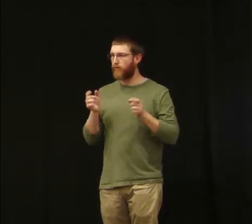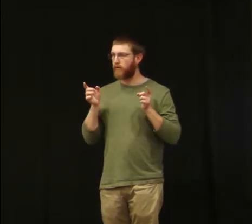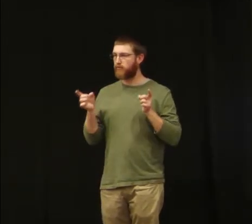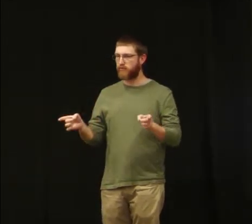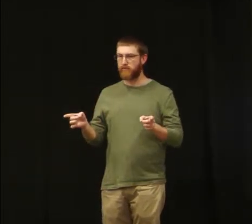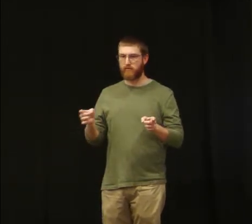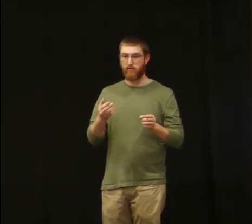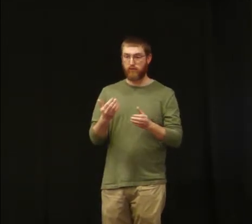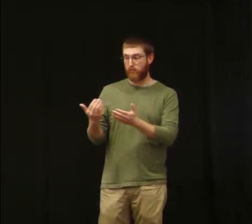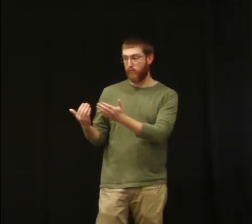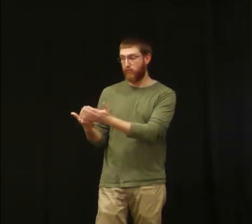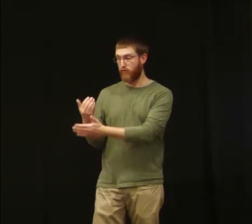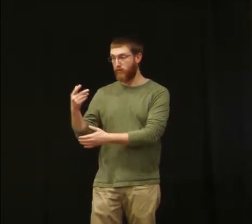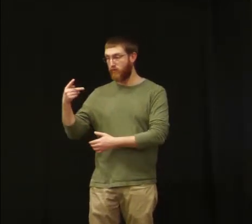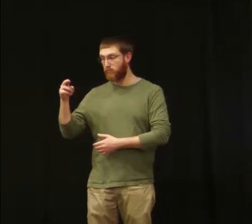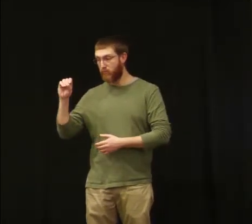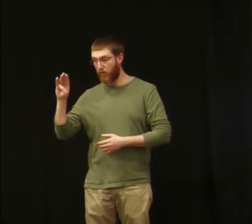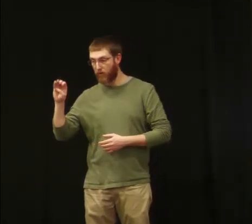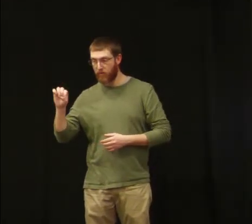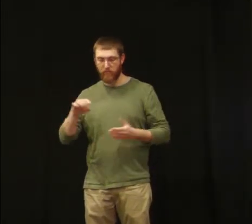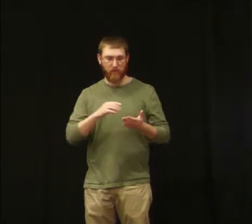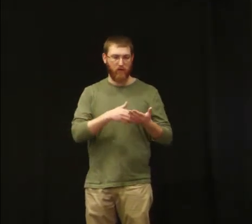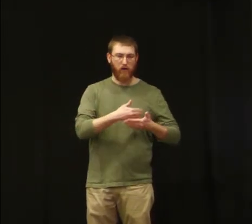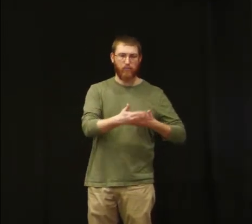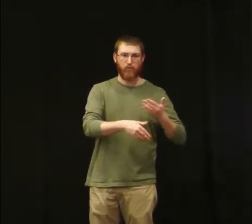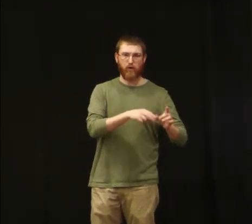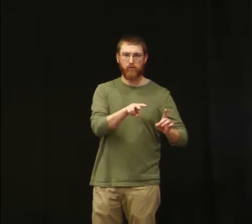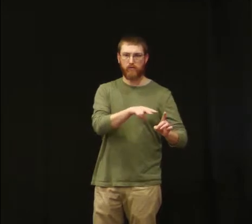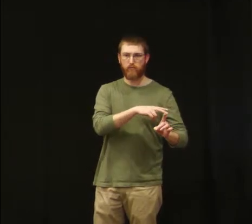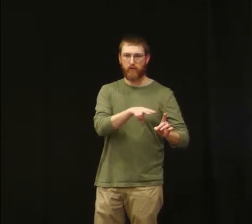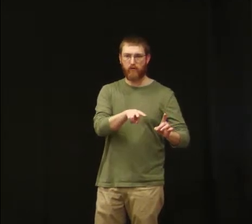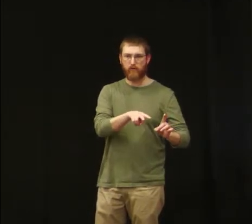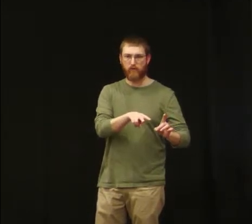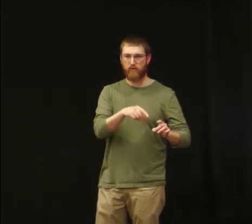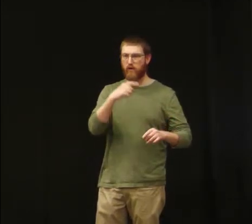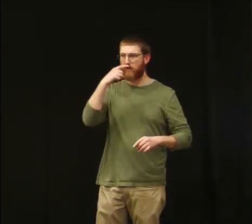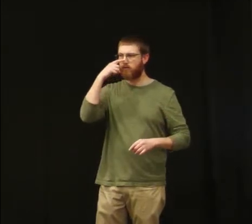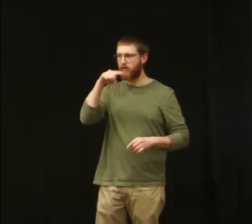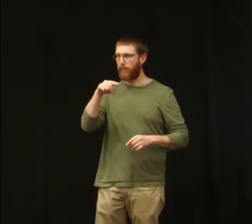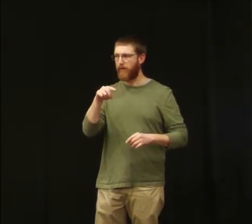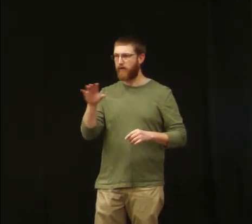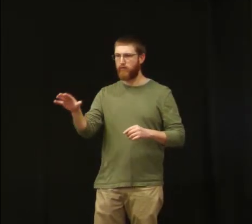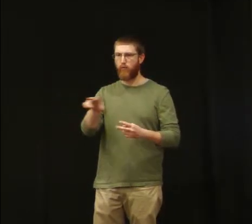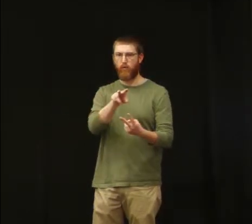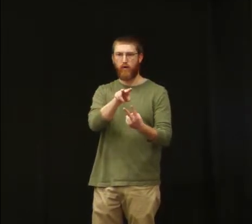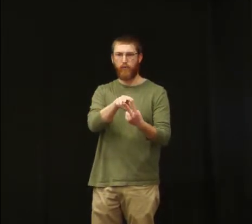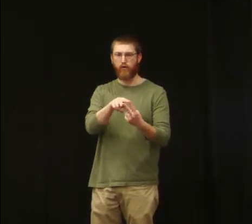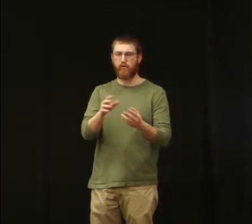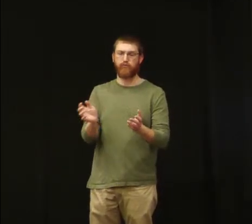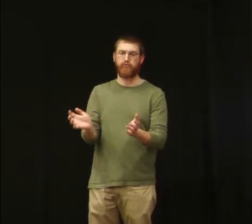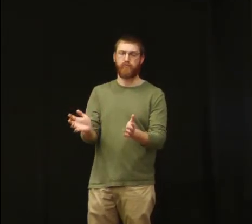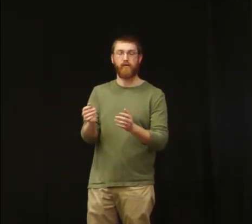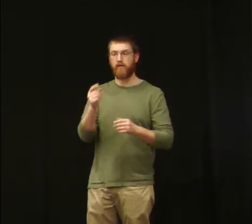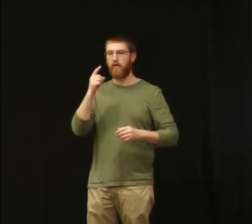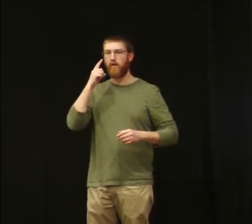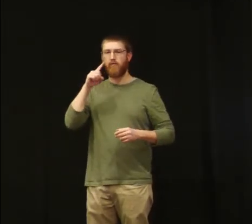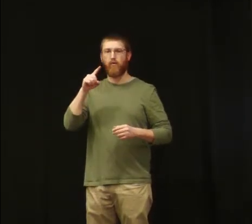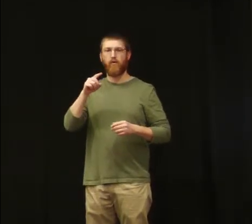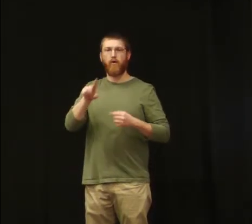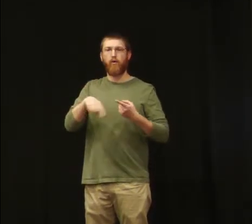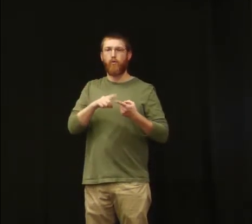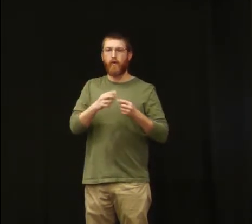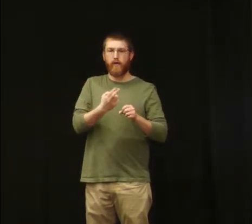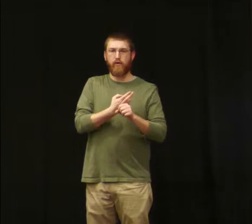new probes? But before we do that, I want you to try and talk to your partner. Tell your partner when you would